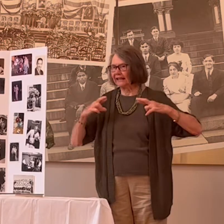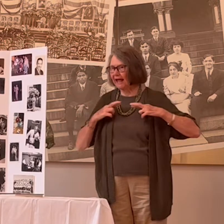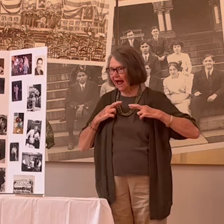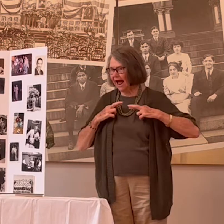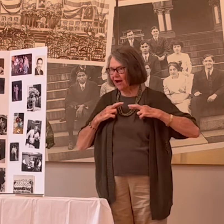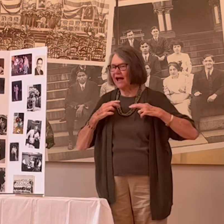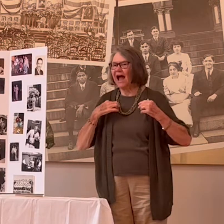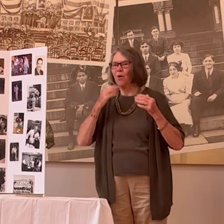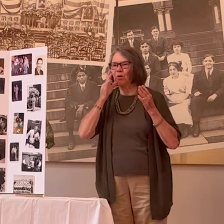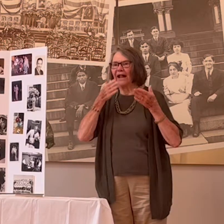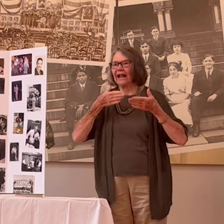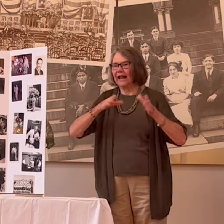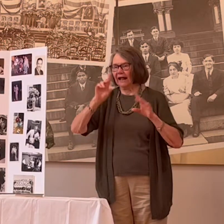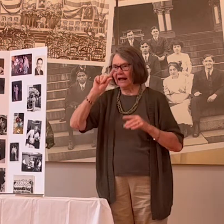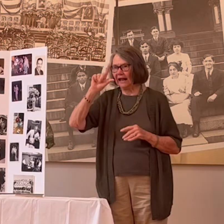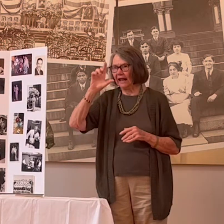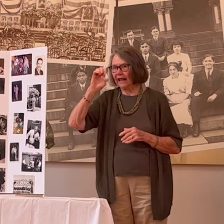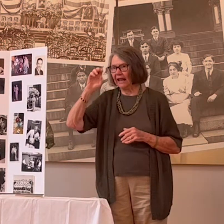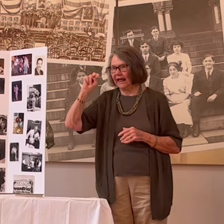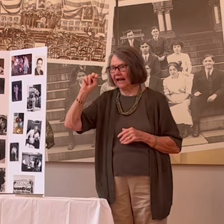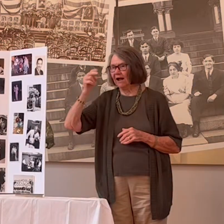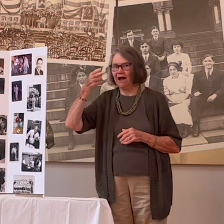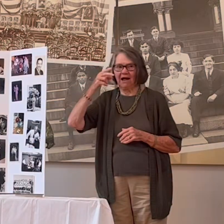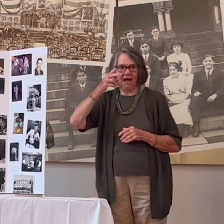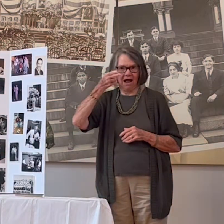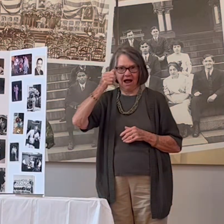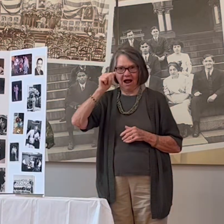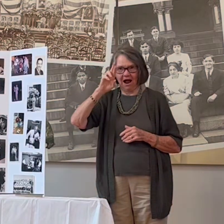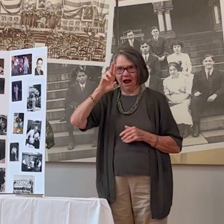his entire career until he retired.